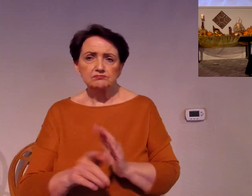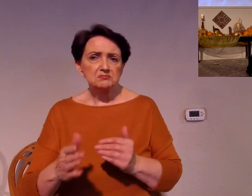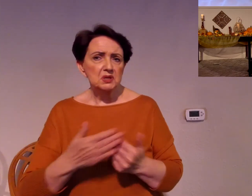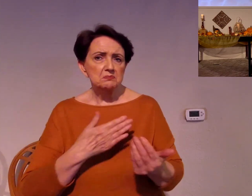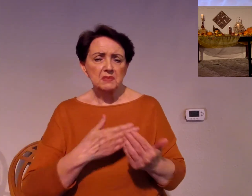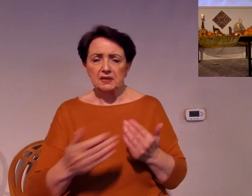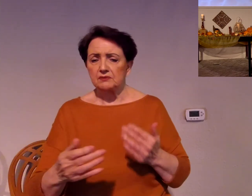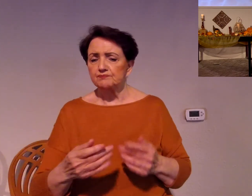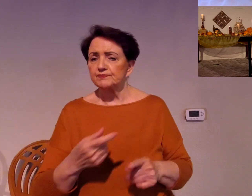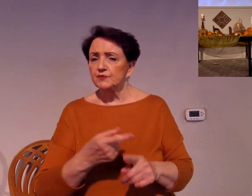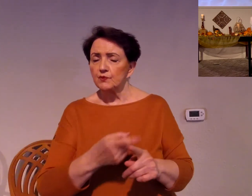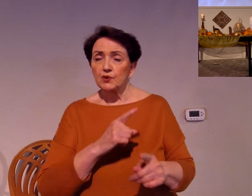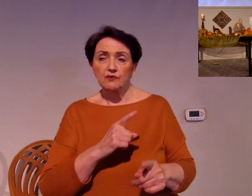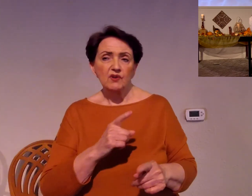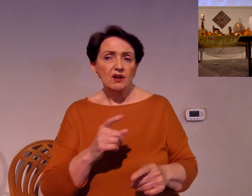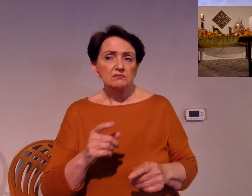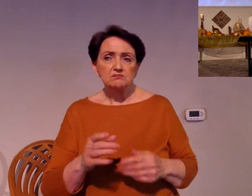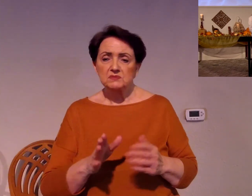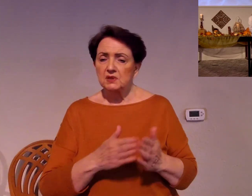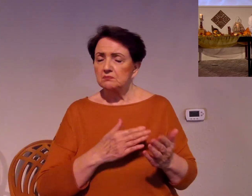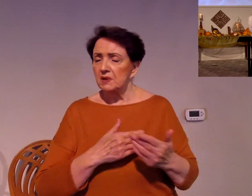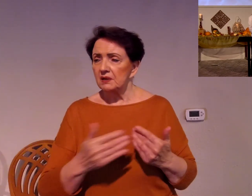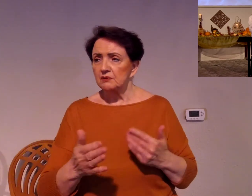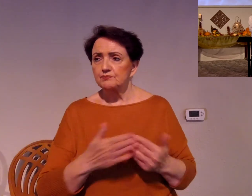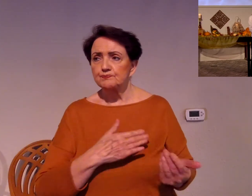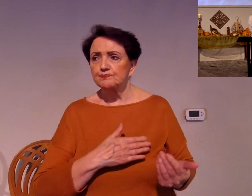you come from.